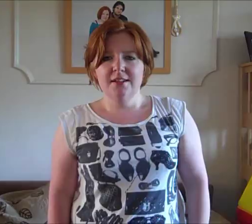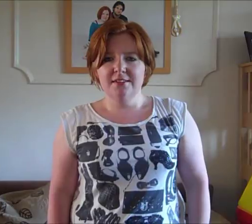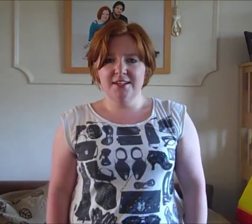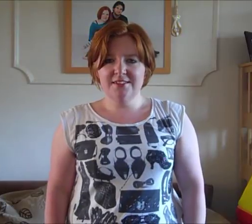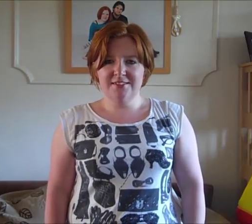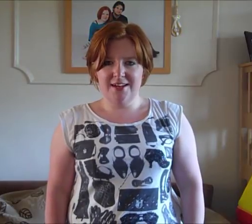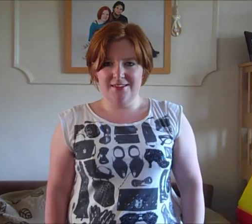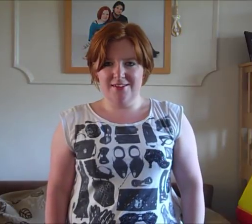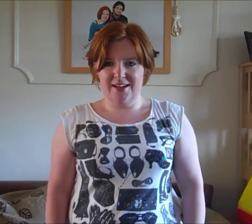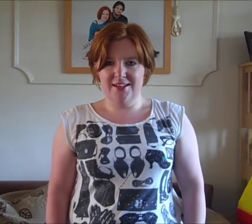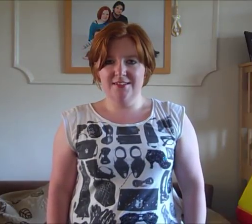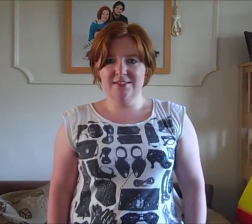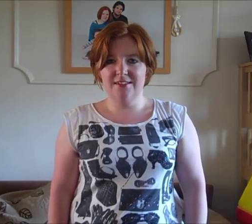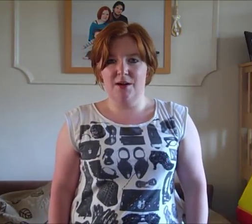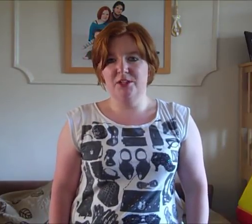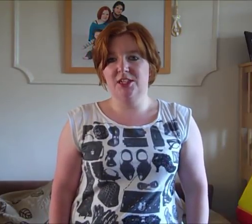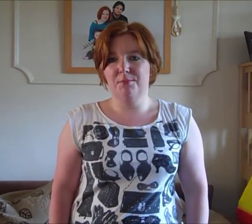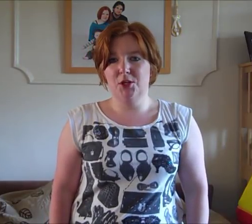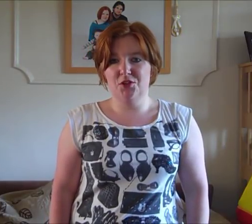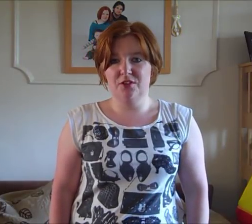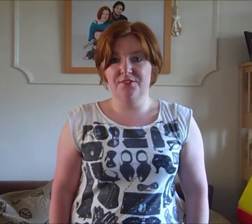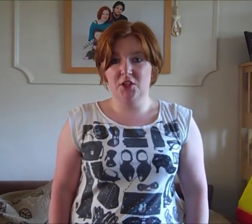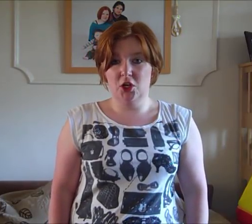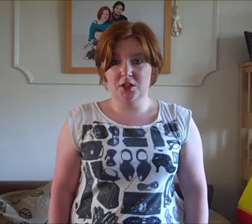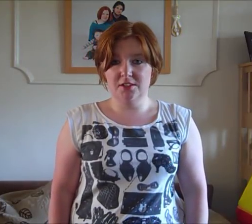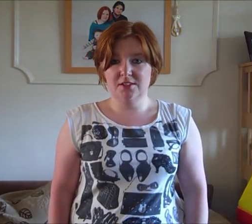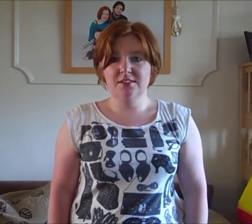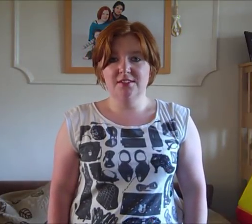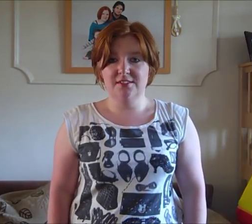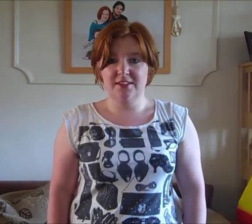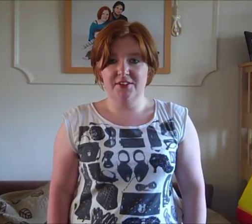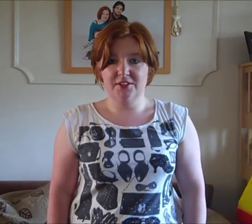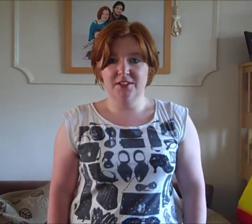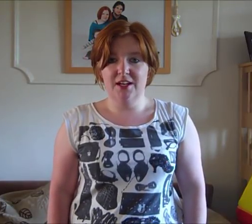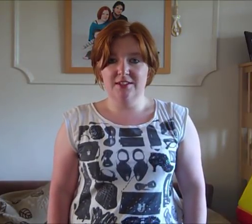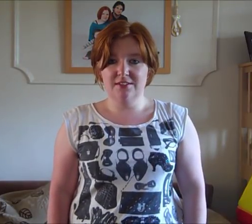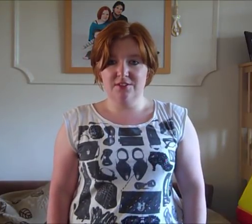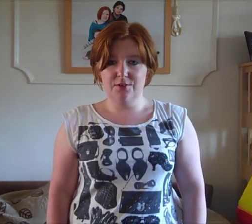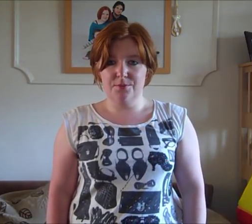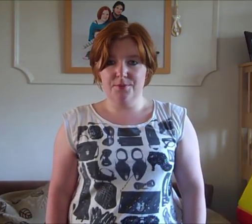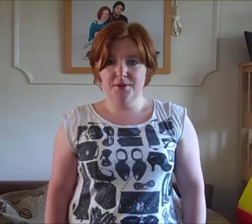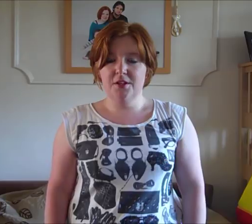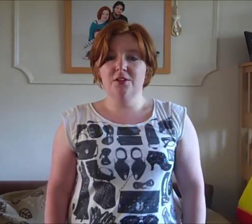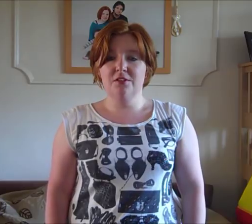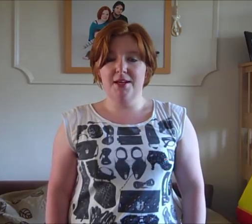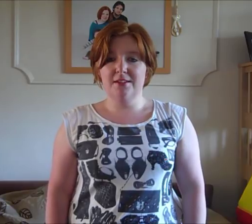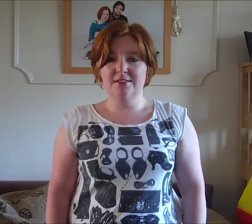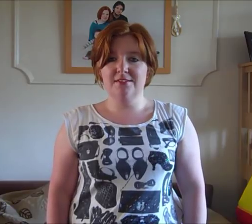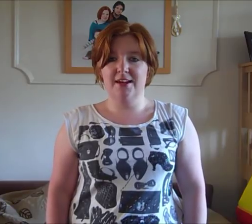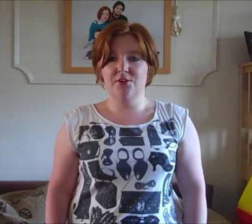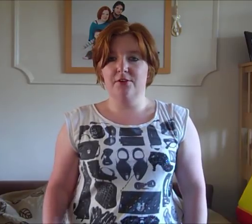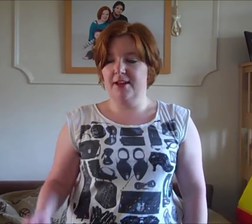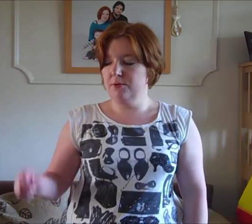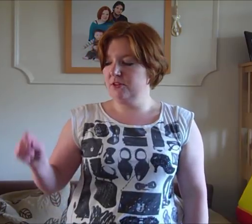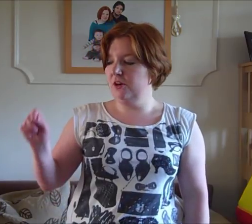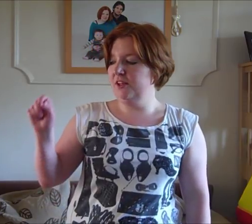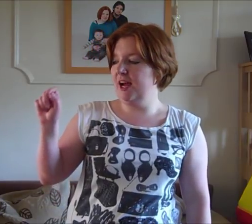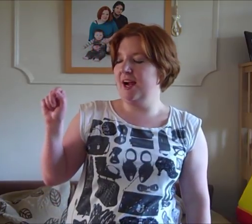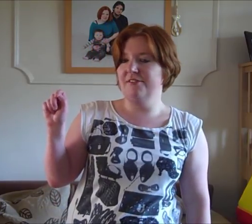Today's sign of the day is the sign which can be used for yoghurt, cereal and soup. To make this sign you create what's called an Irish